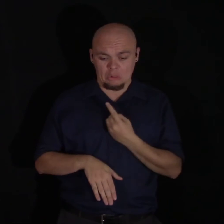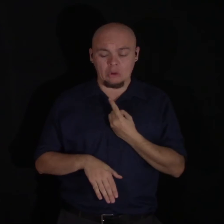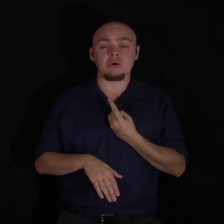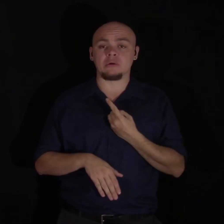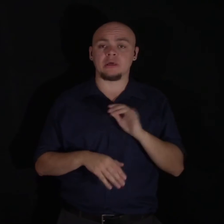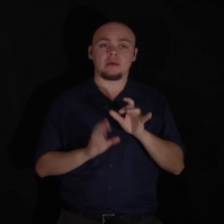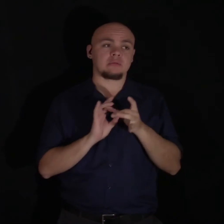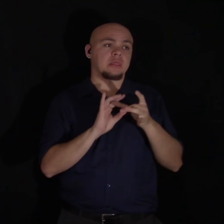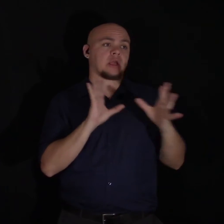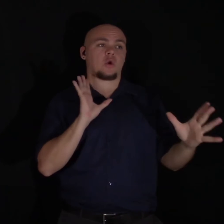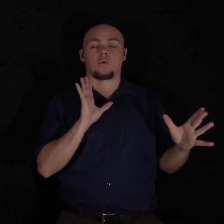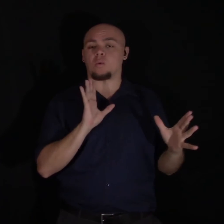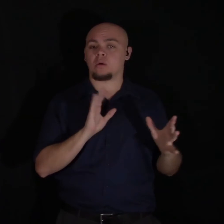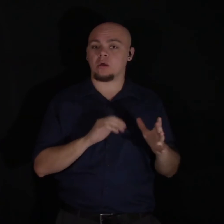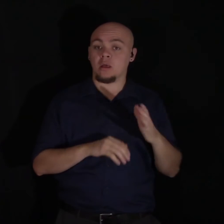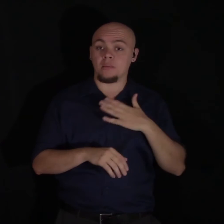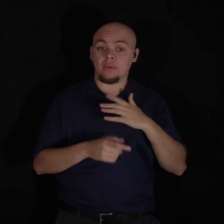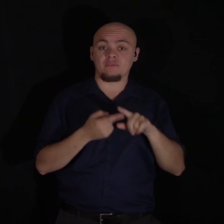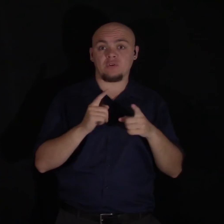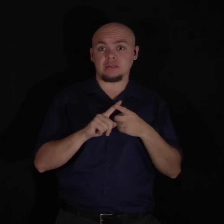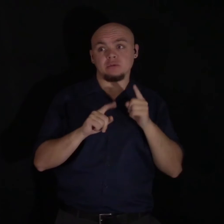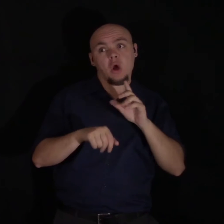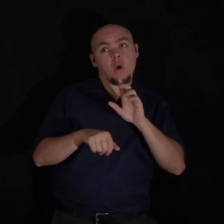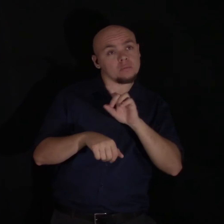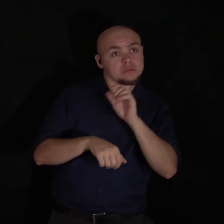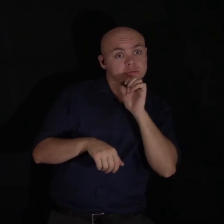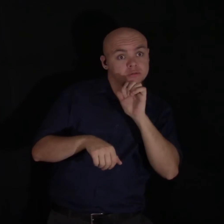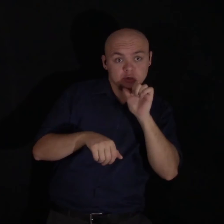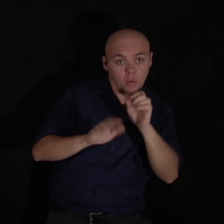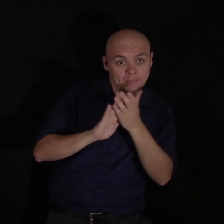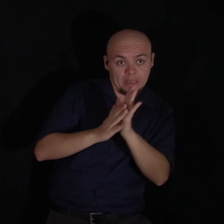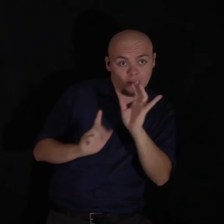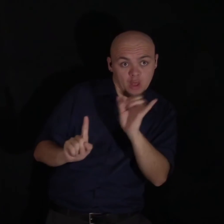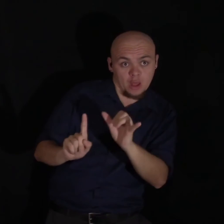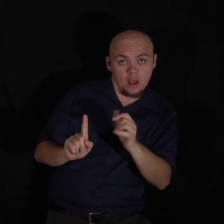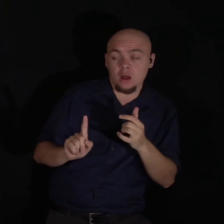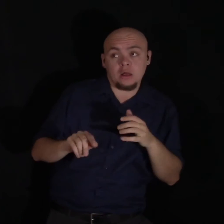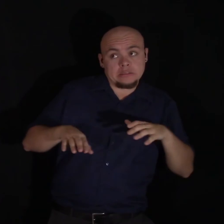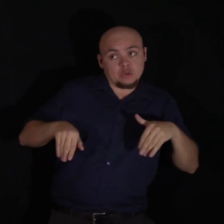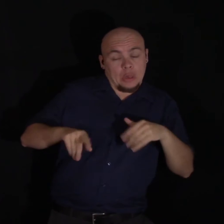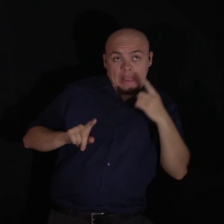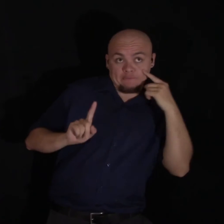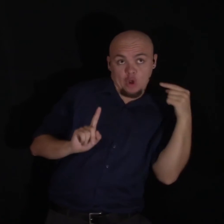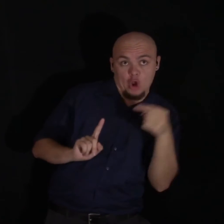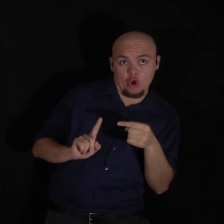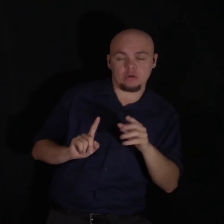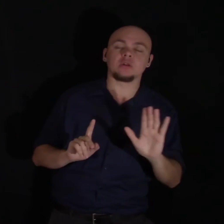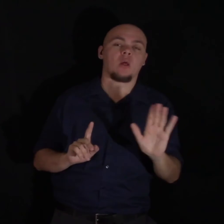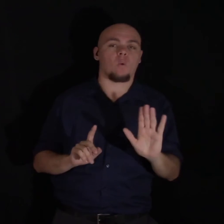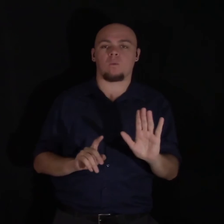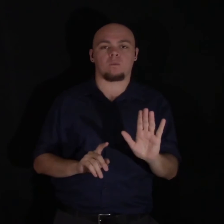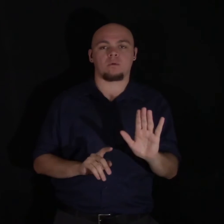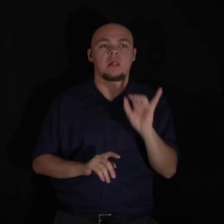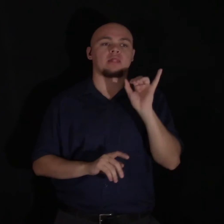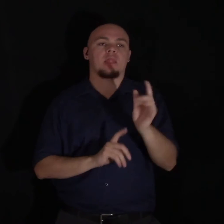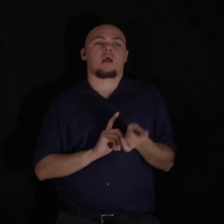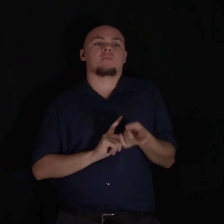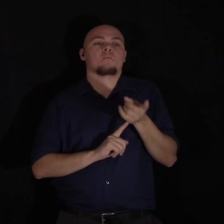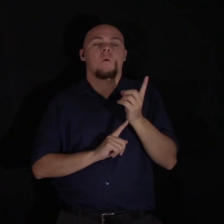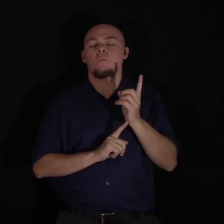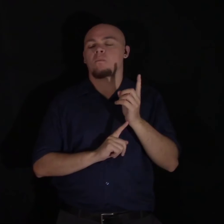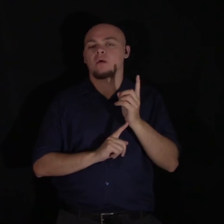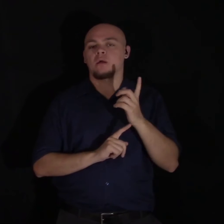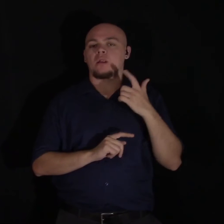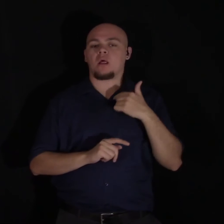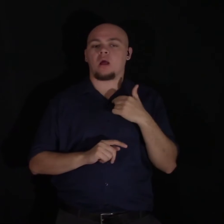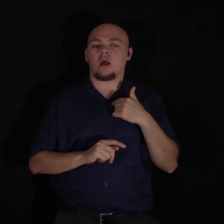friends would use me as a cautionary tale, that it was too late for me. No, in that moment,